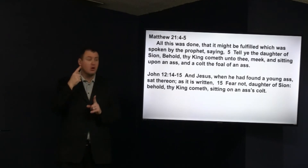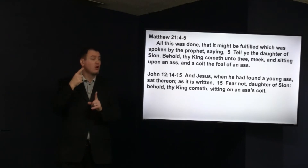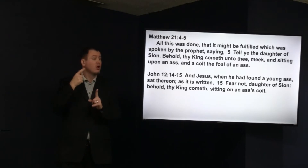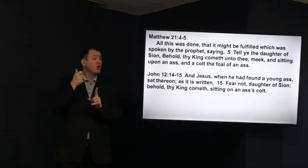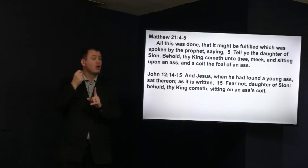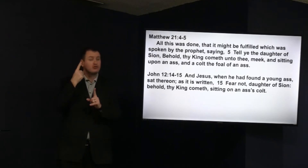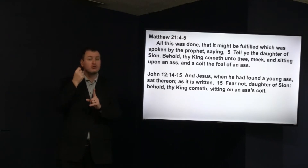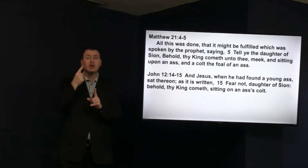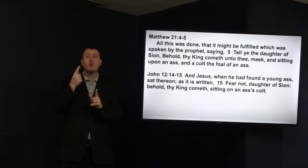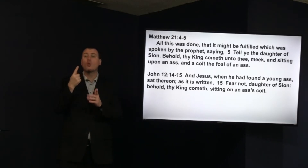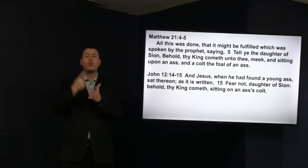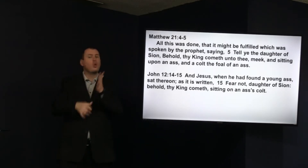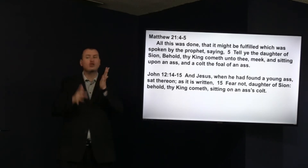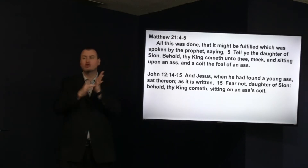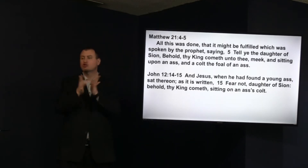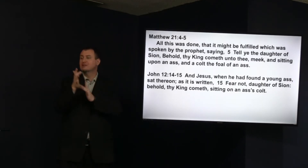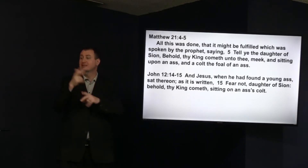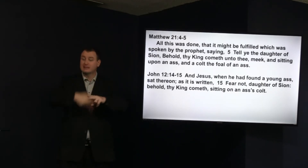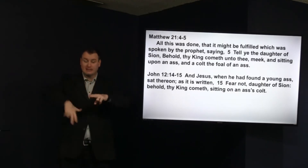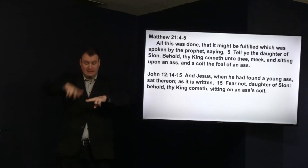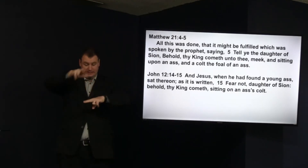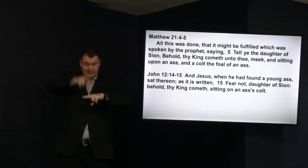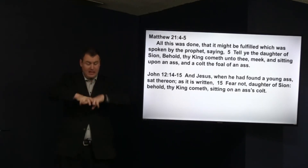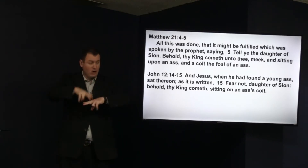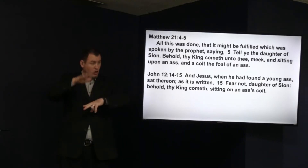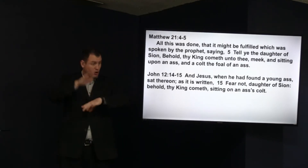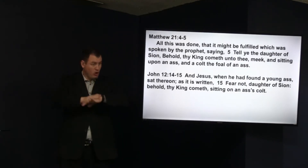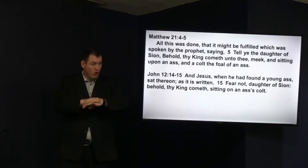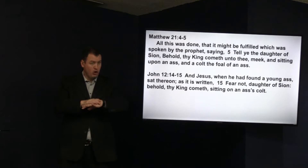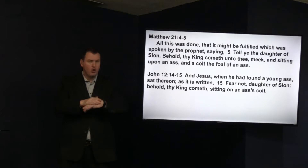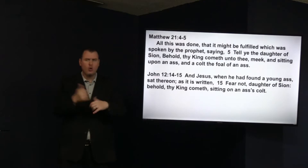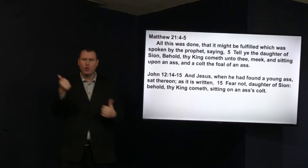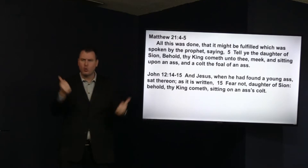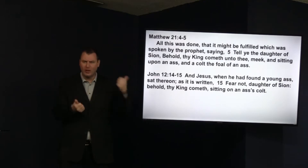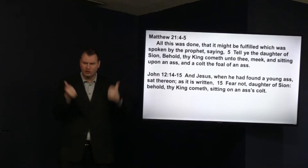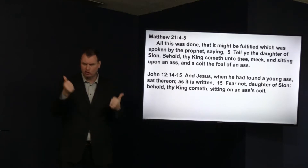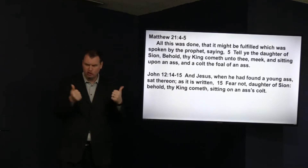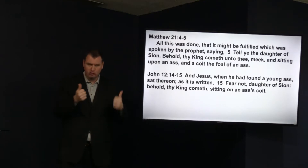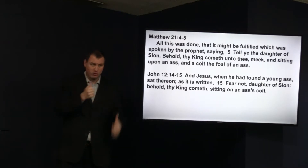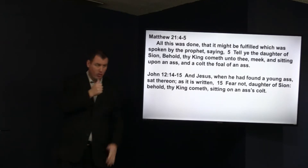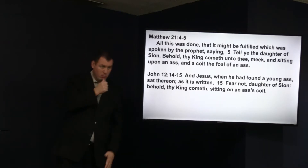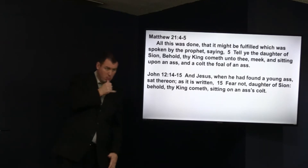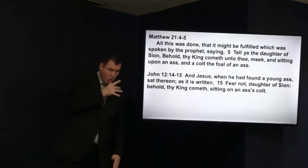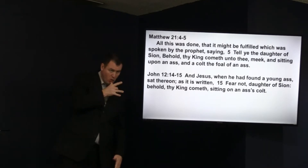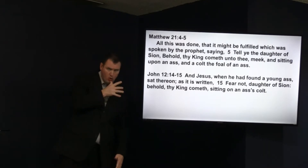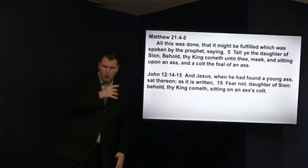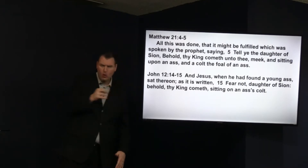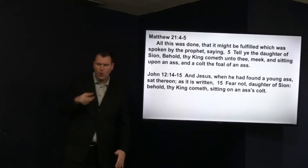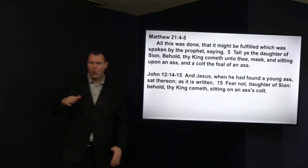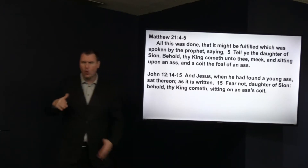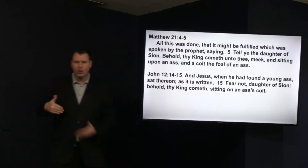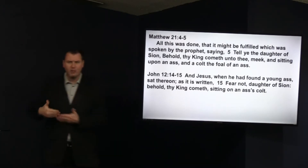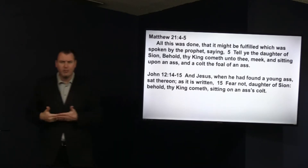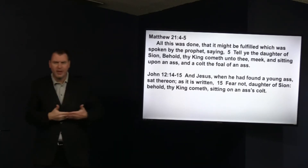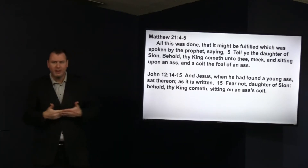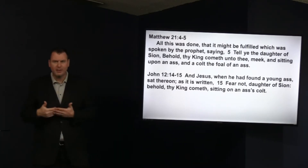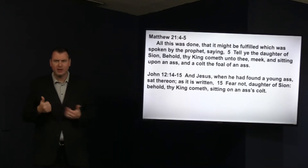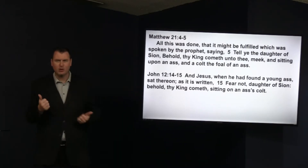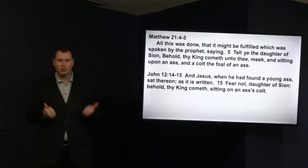the donkey itself. And so what Jesus actually sat on was which? Was it the mother or